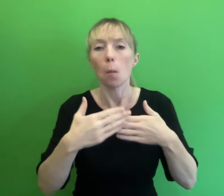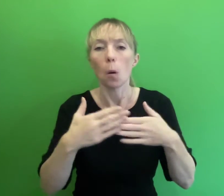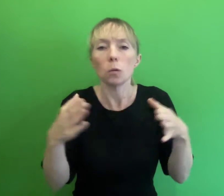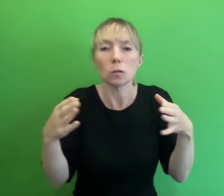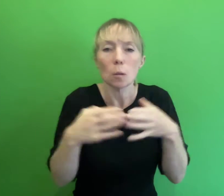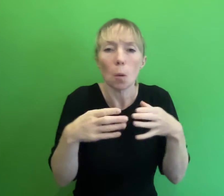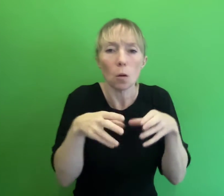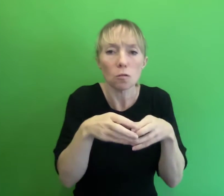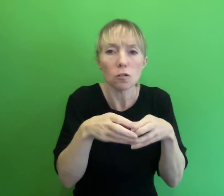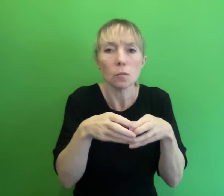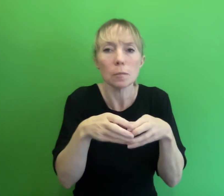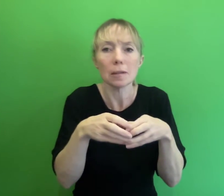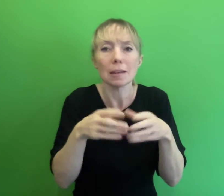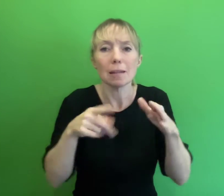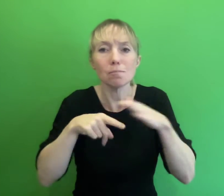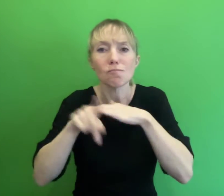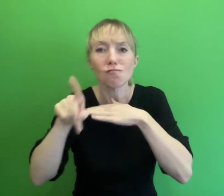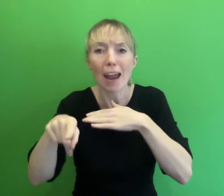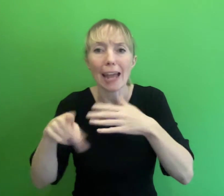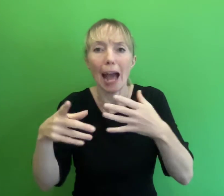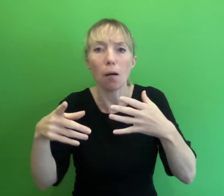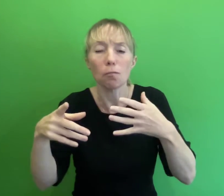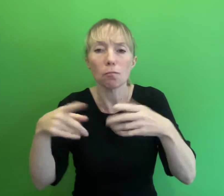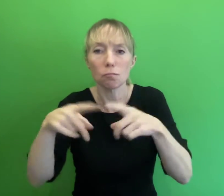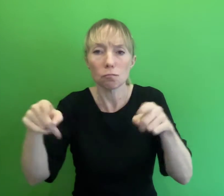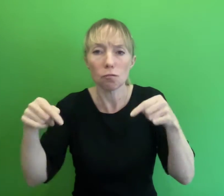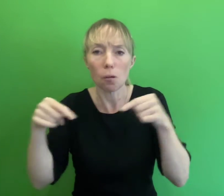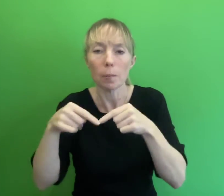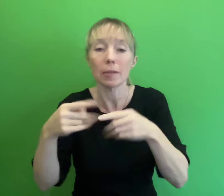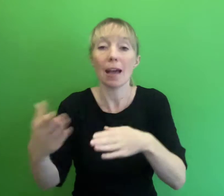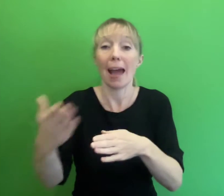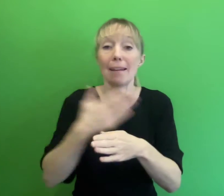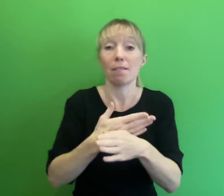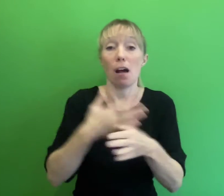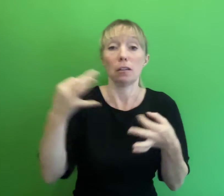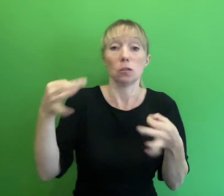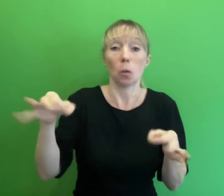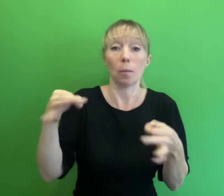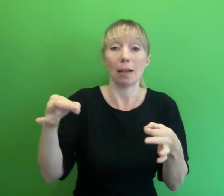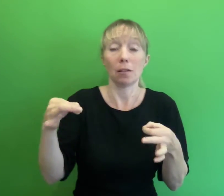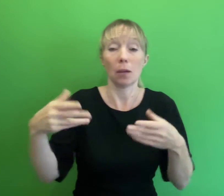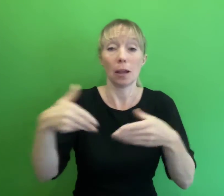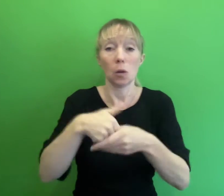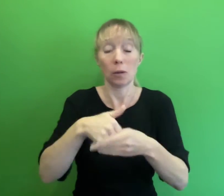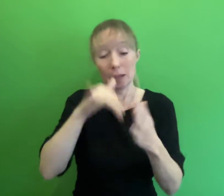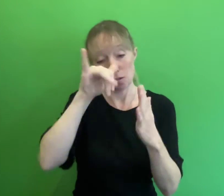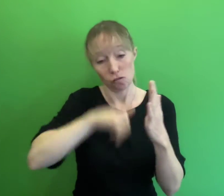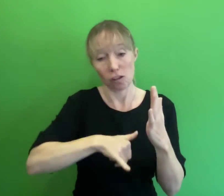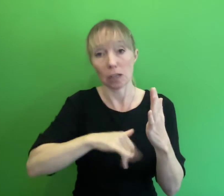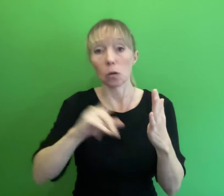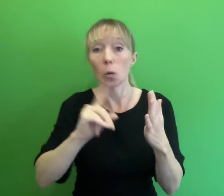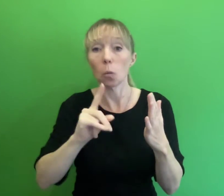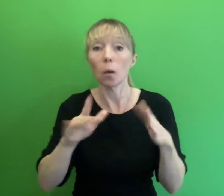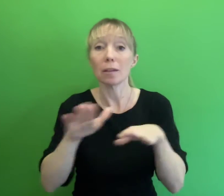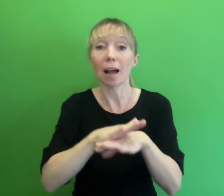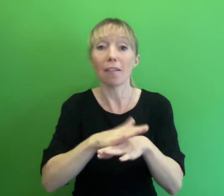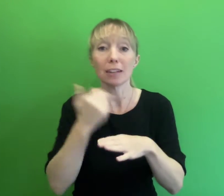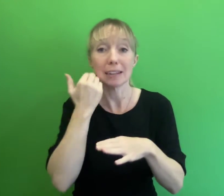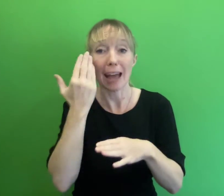rooms. Advanced documentation, which included a sheet on what could be covered in each session, with a